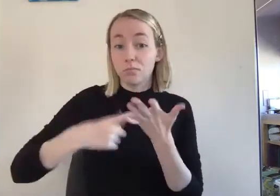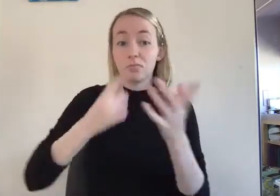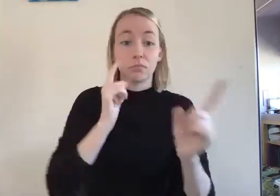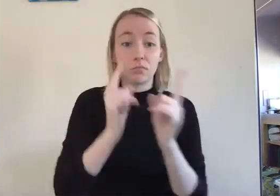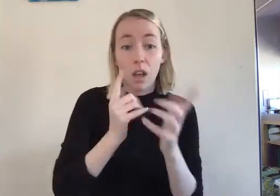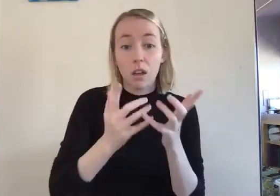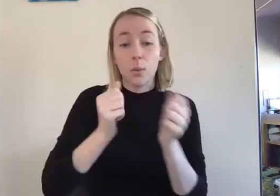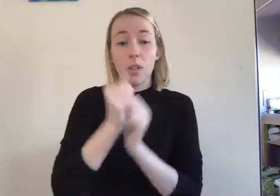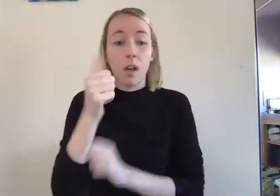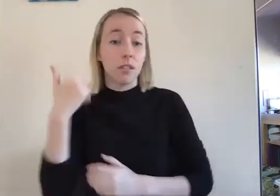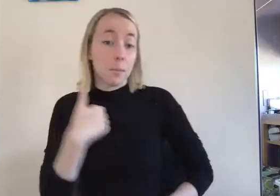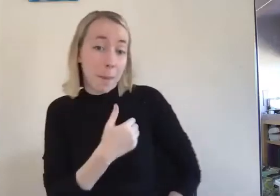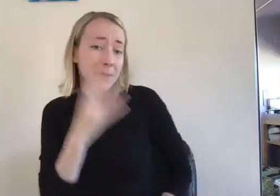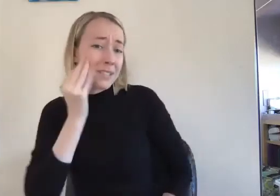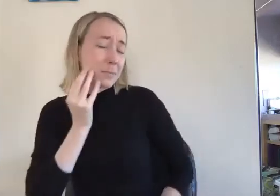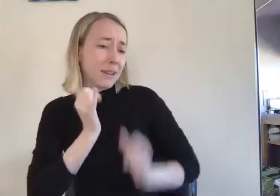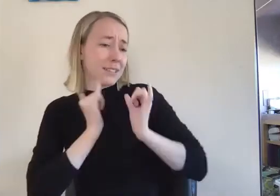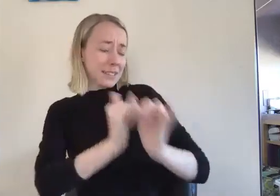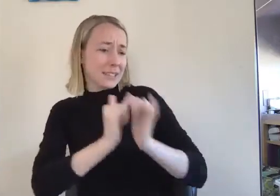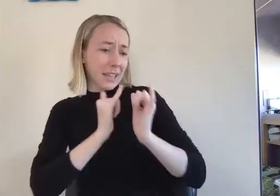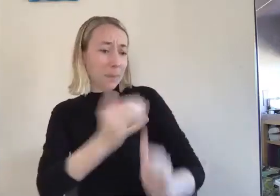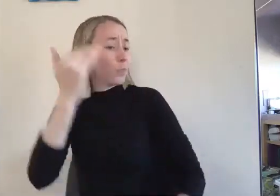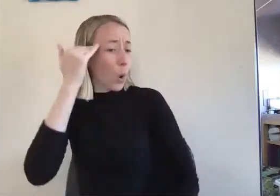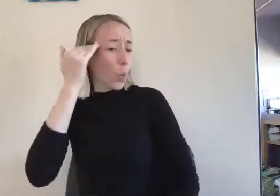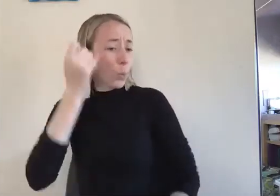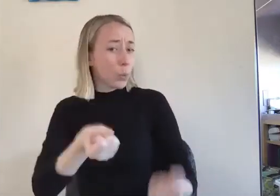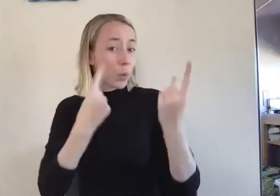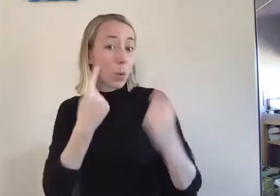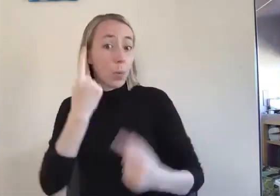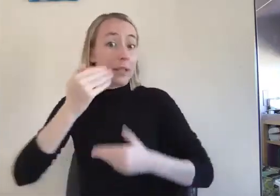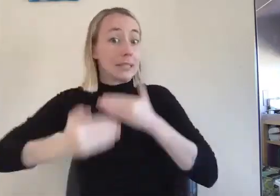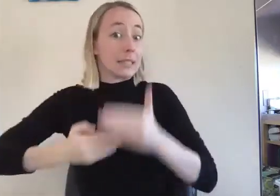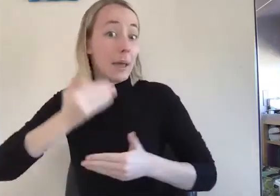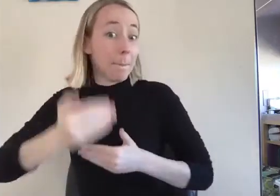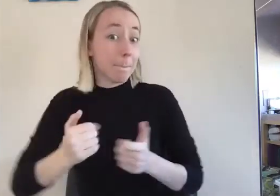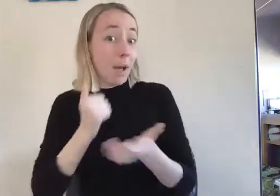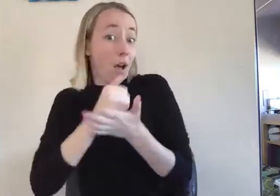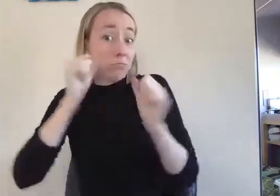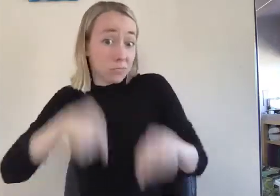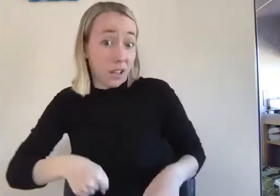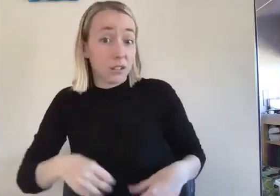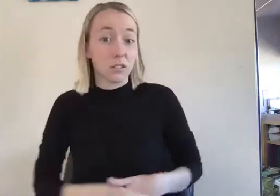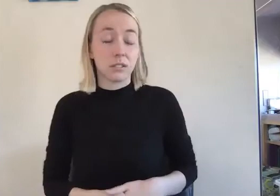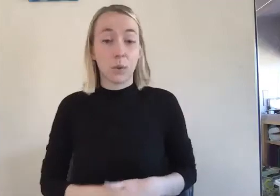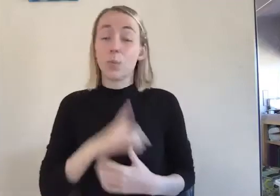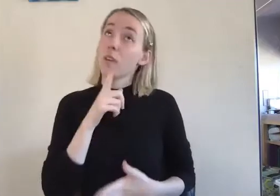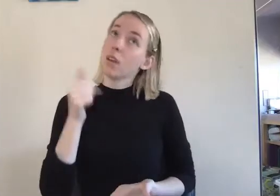Talking to other members who were going through the same or had gone through the same and were just like one step ahead of me in Al-Anon was